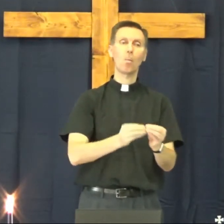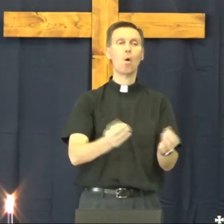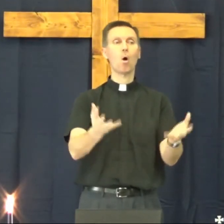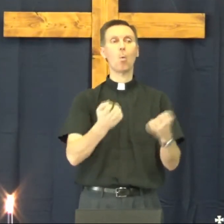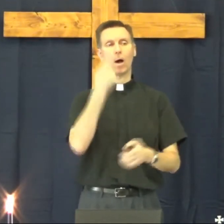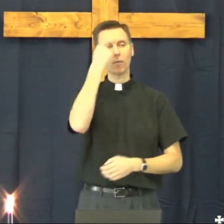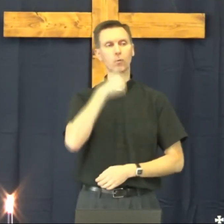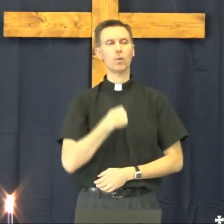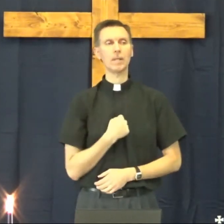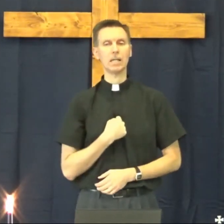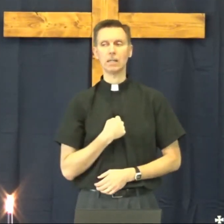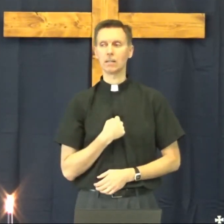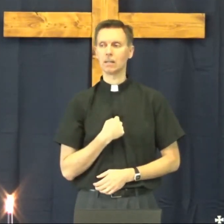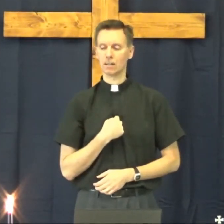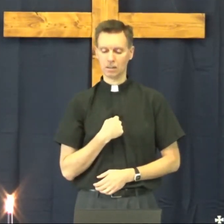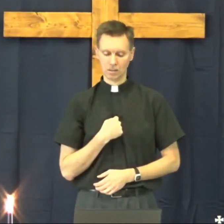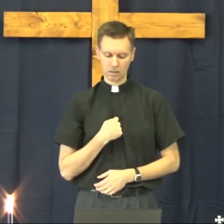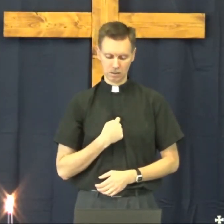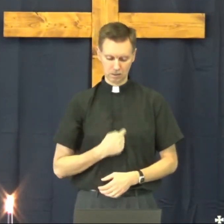more want for me.